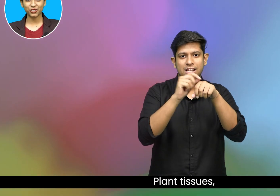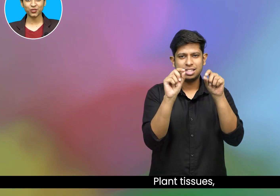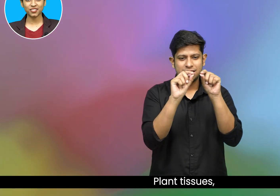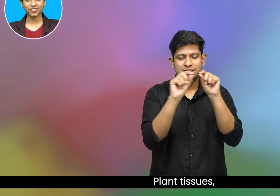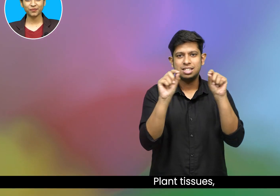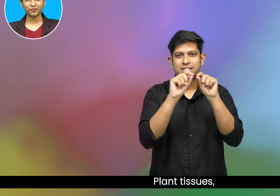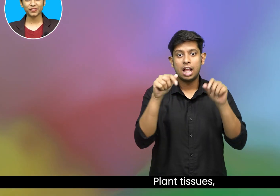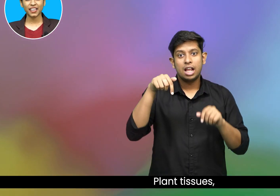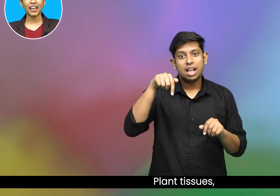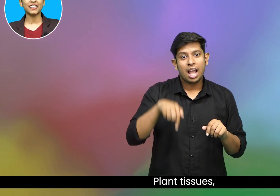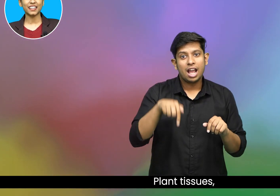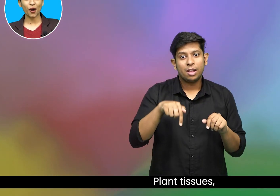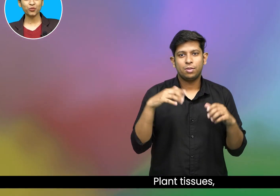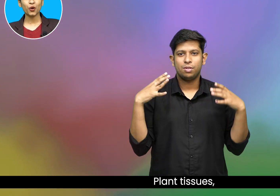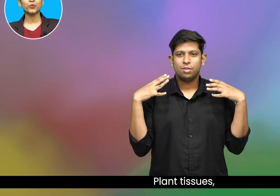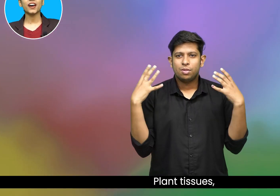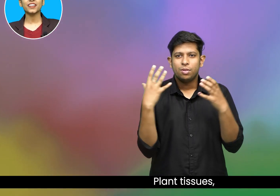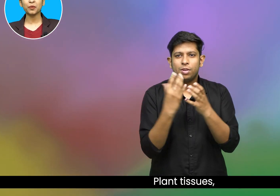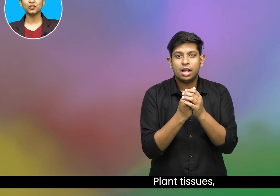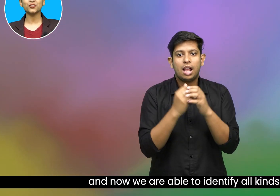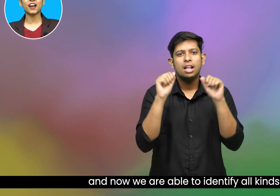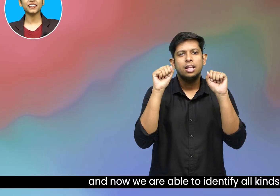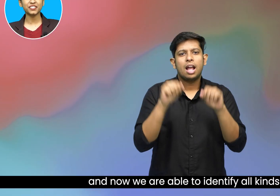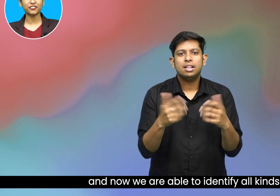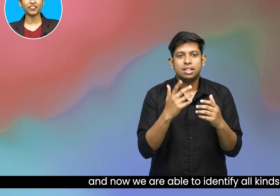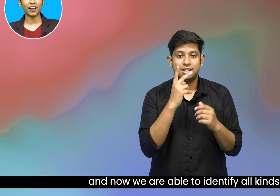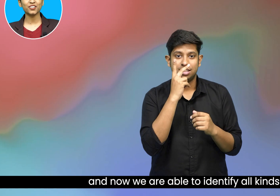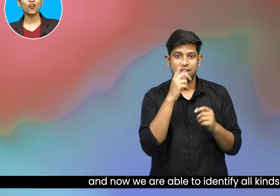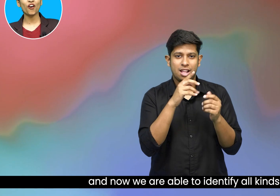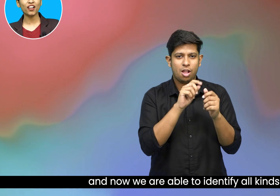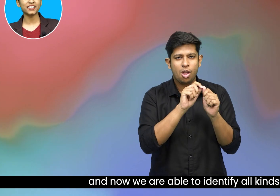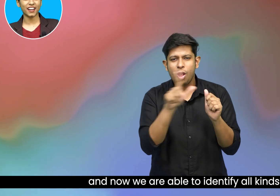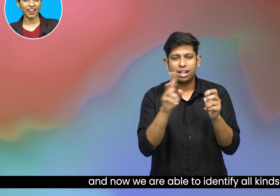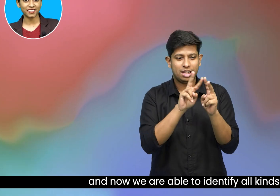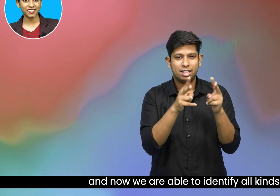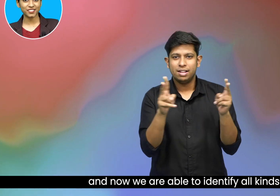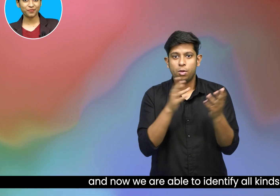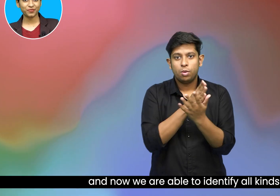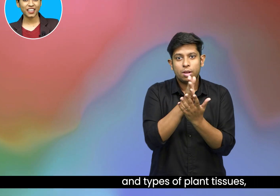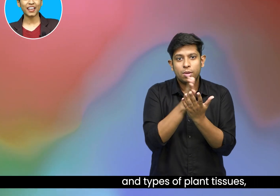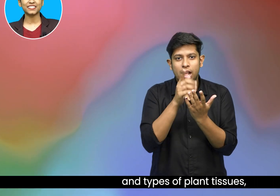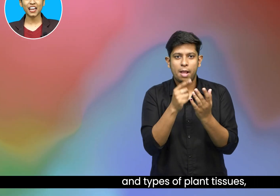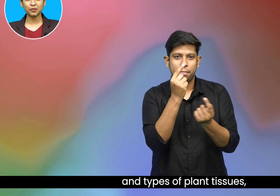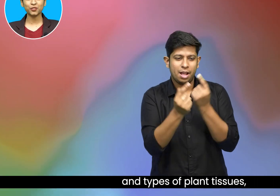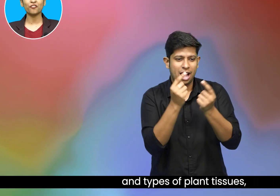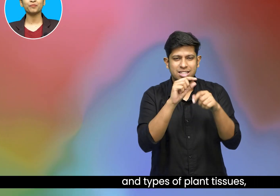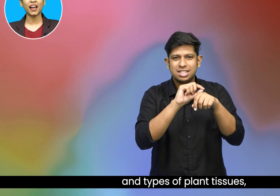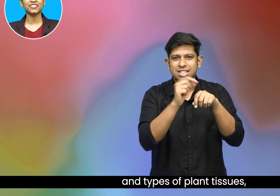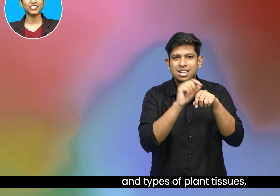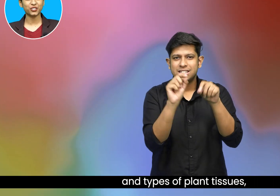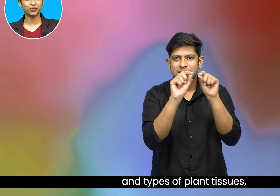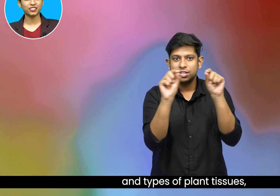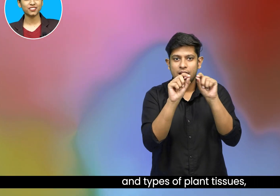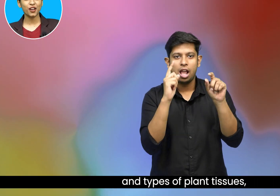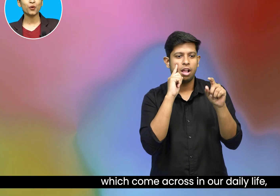plant tissues, and now we are able to identify all kinds and types of